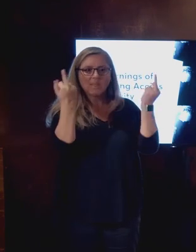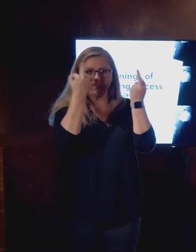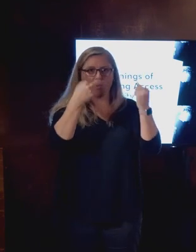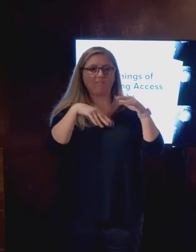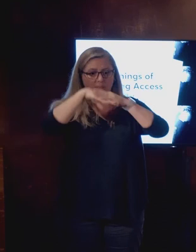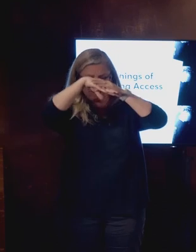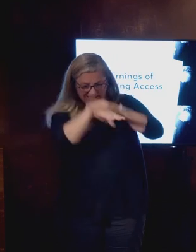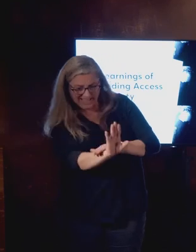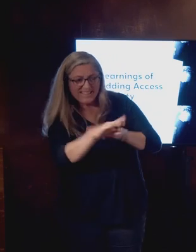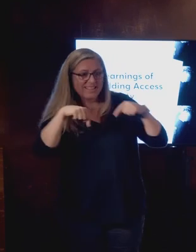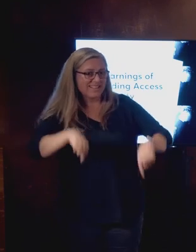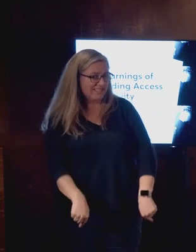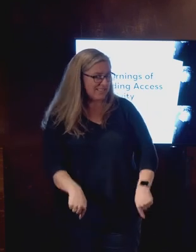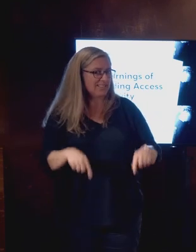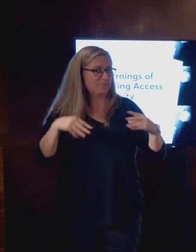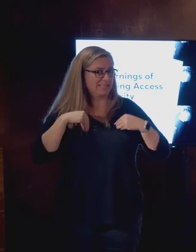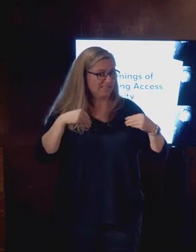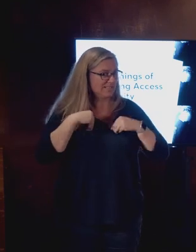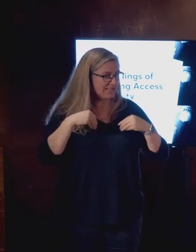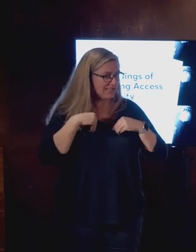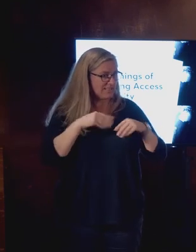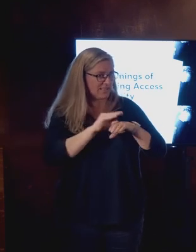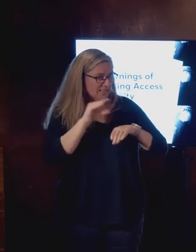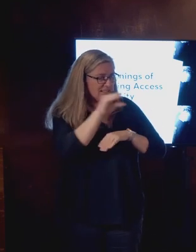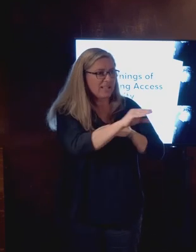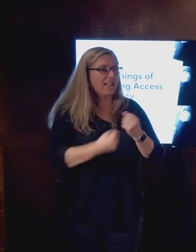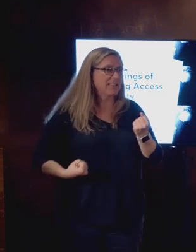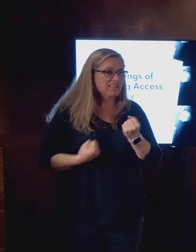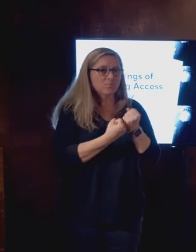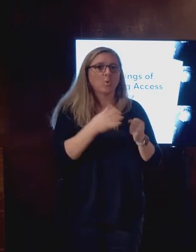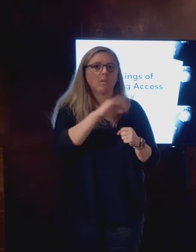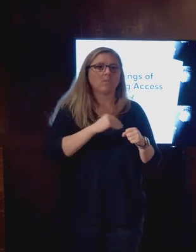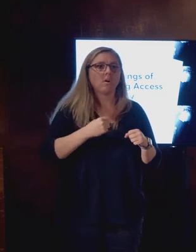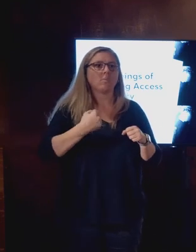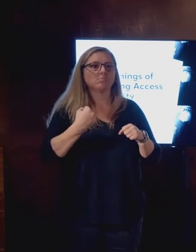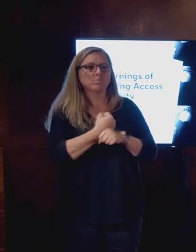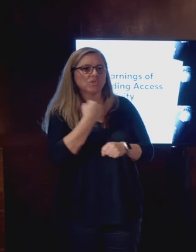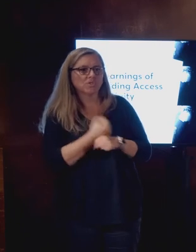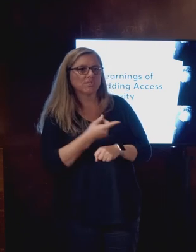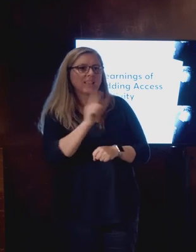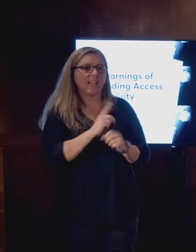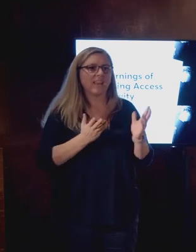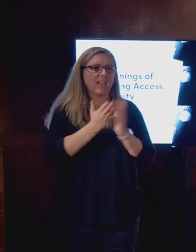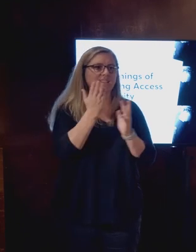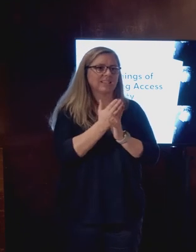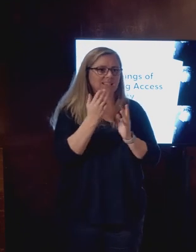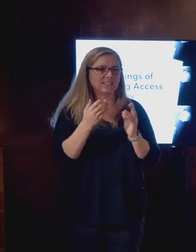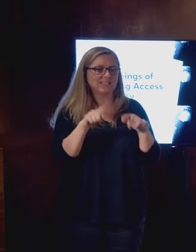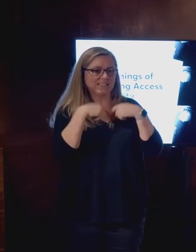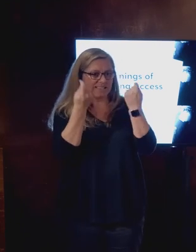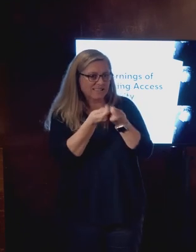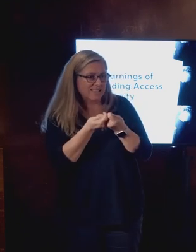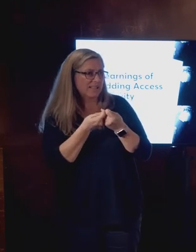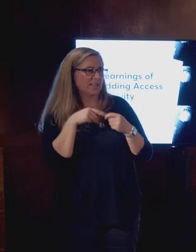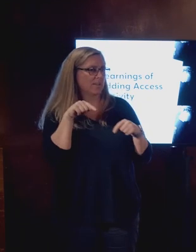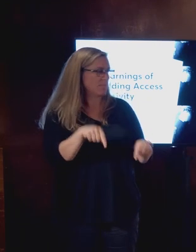us to do this, because without that it wouldn't have happened, and the great support that we had from the producers and the access team and for putting this on